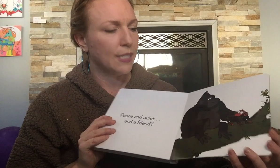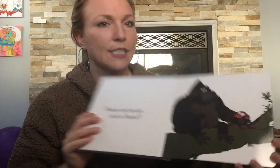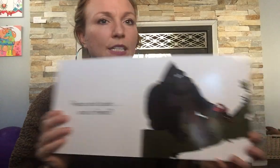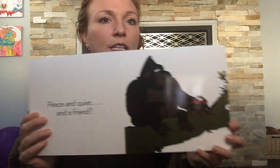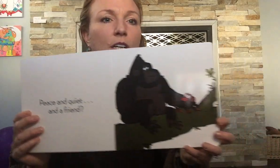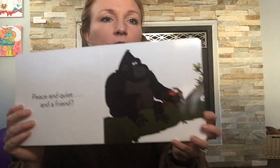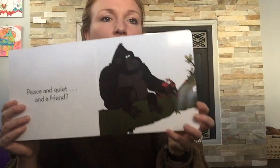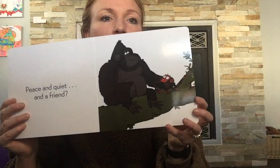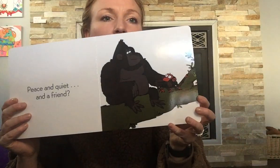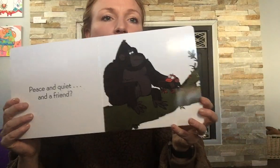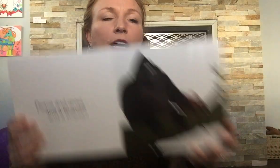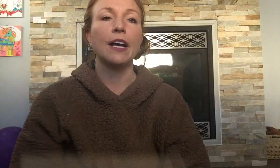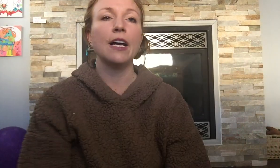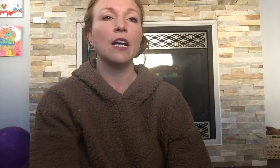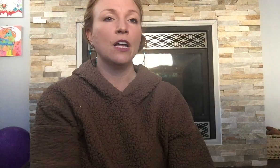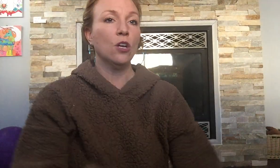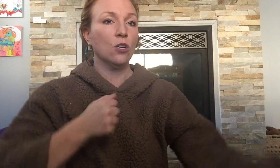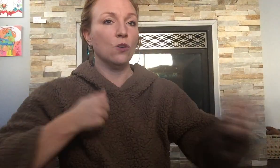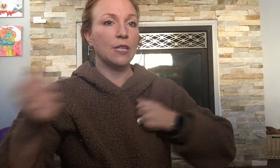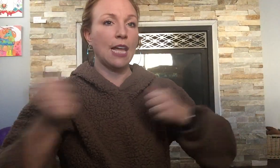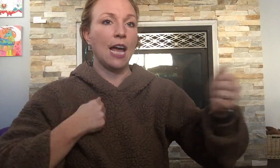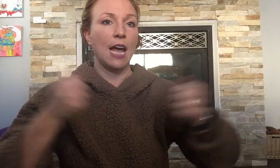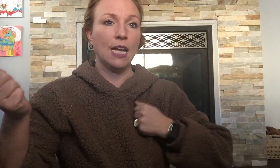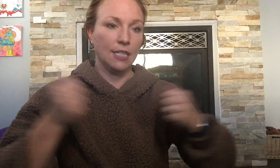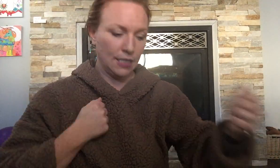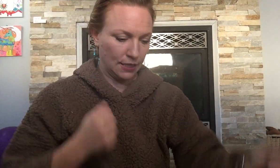what? A gorilla.